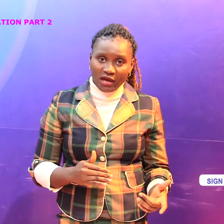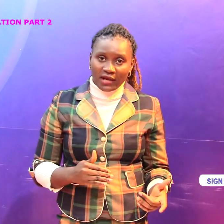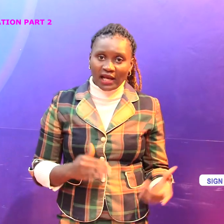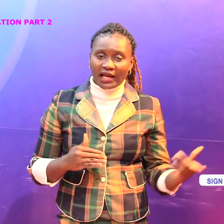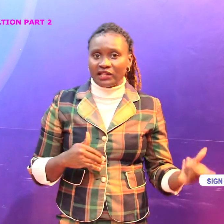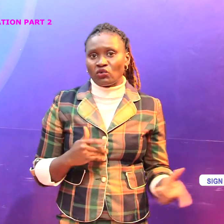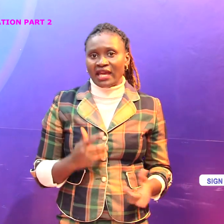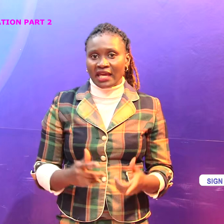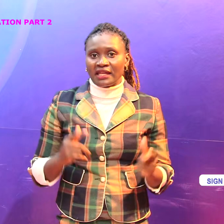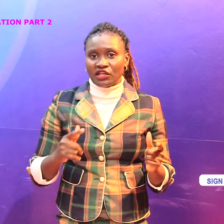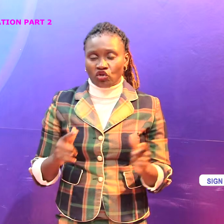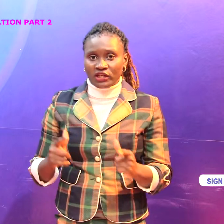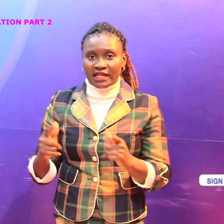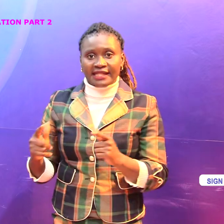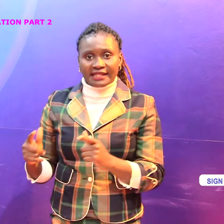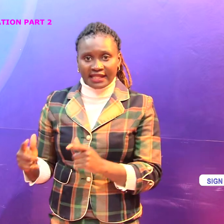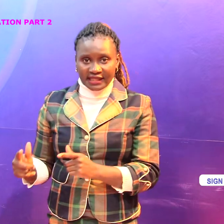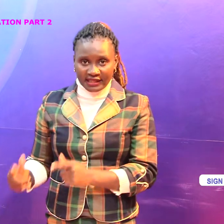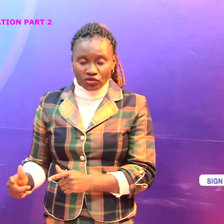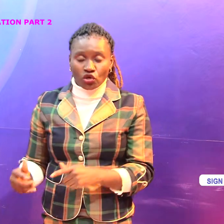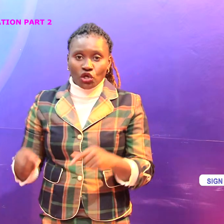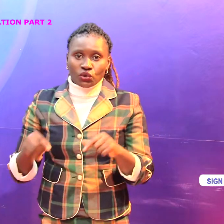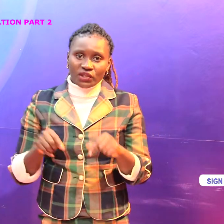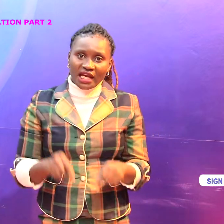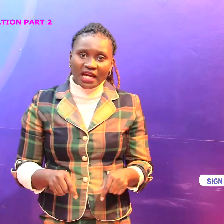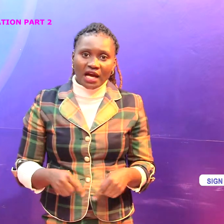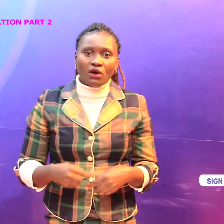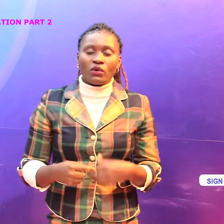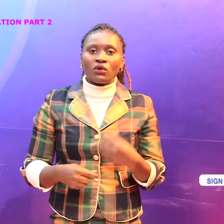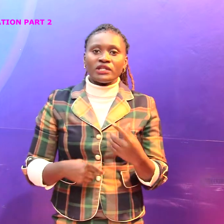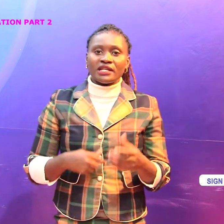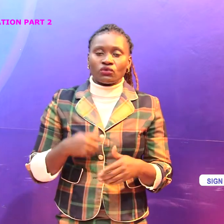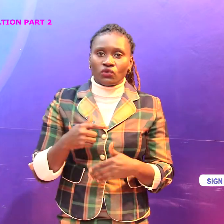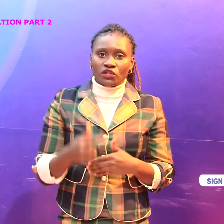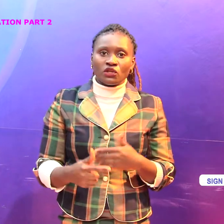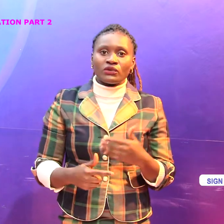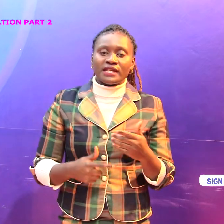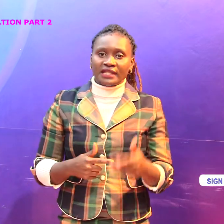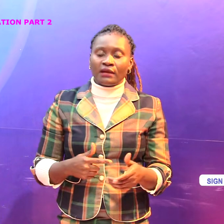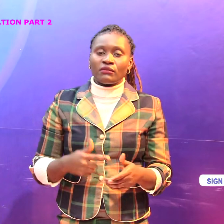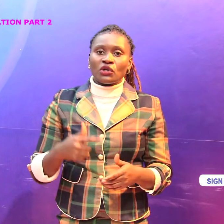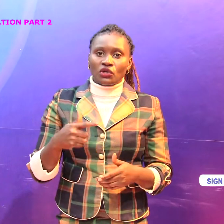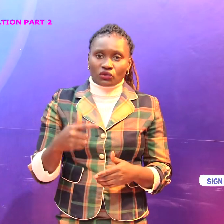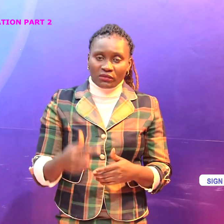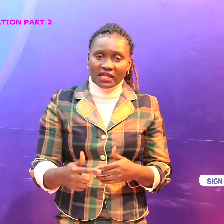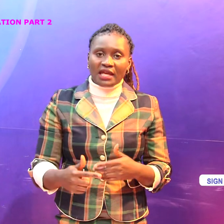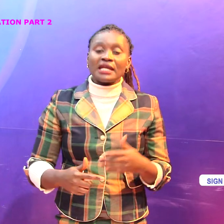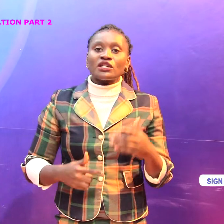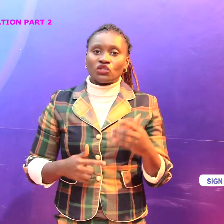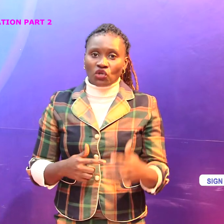remember last we had the short sentences. So today we are going just to continue with the same, making